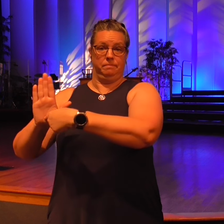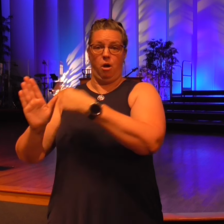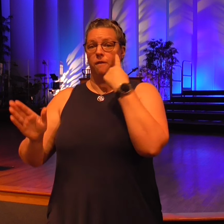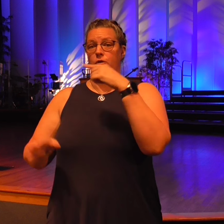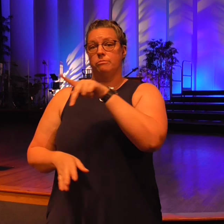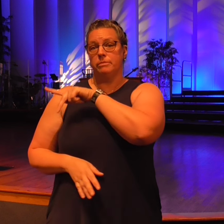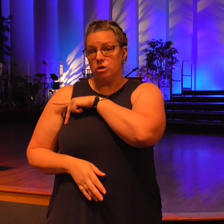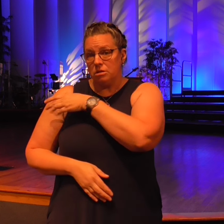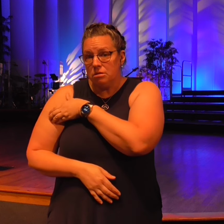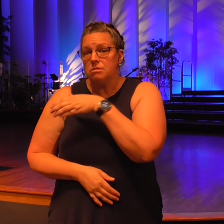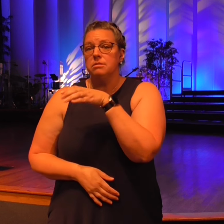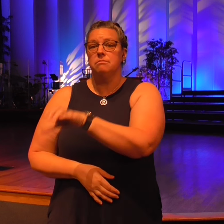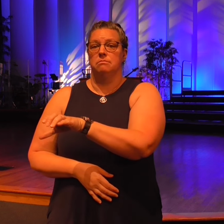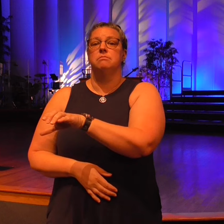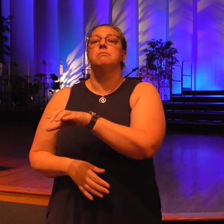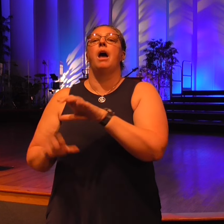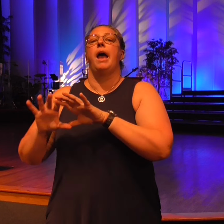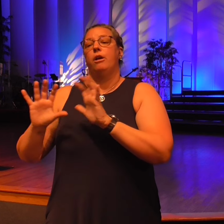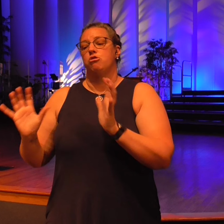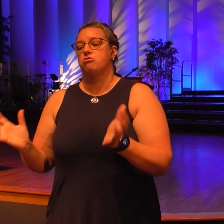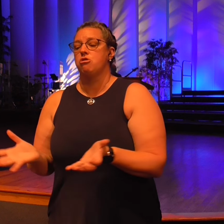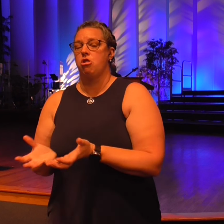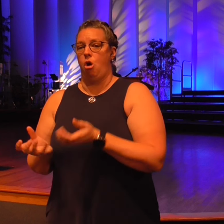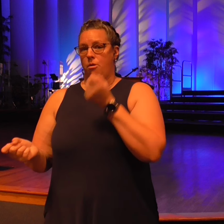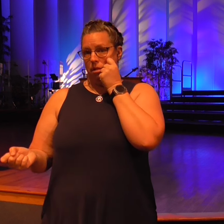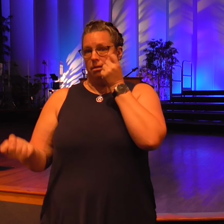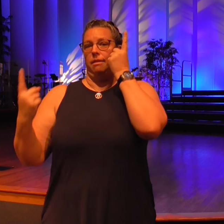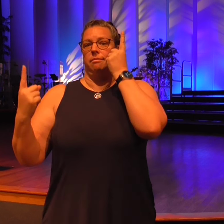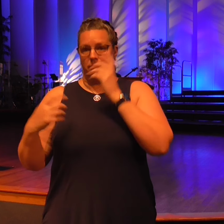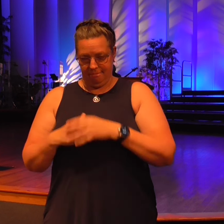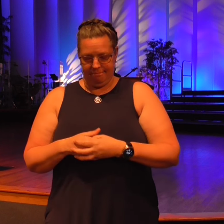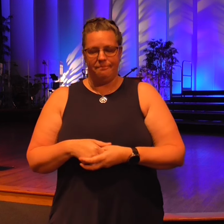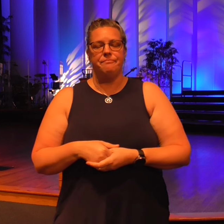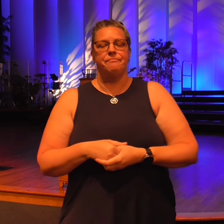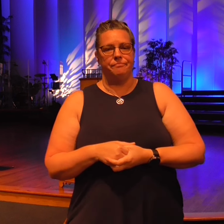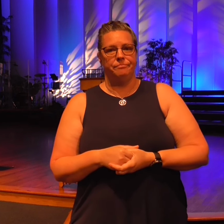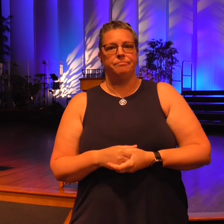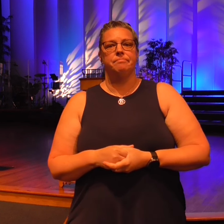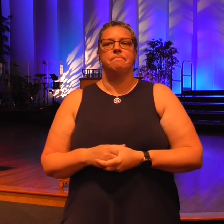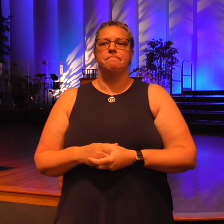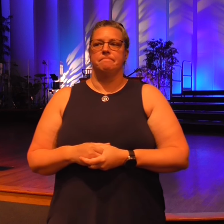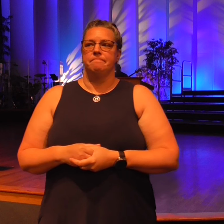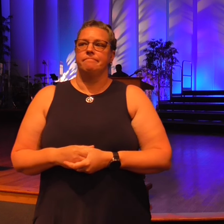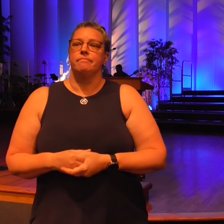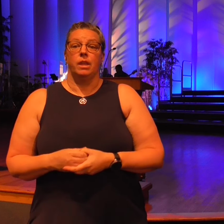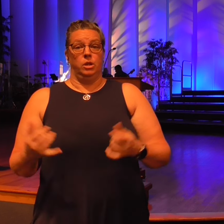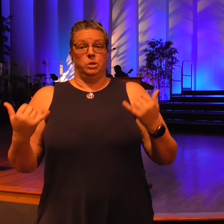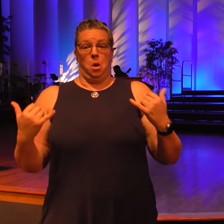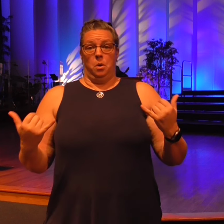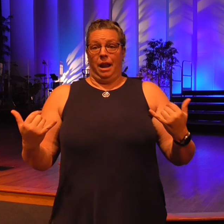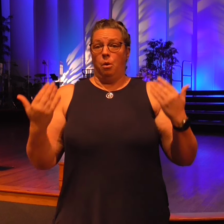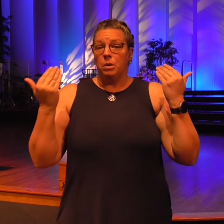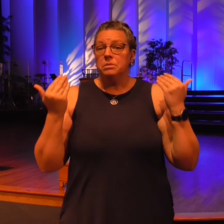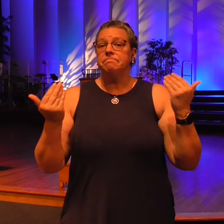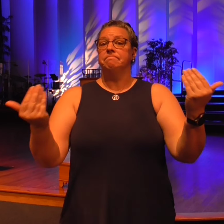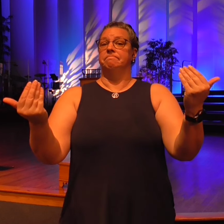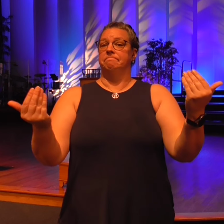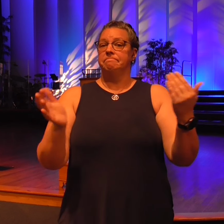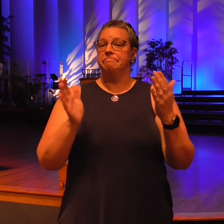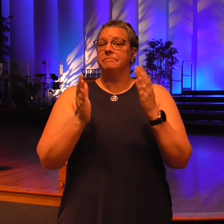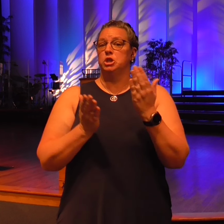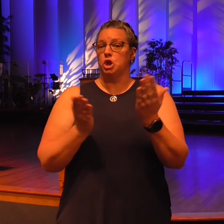beacon for personal empowerment and global enlightenment. And now we'll open our